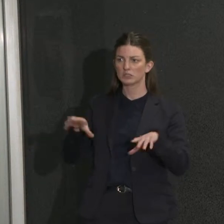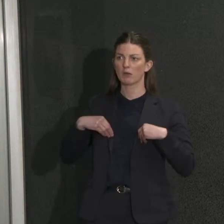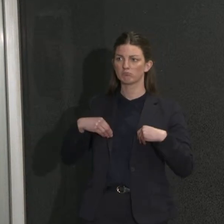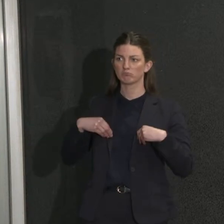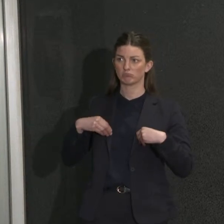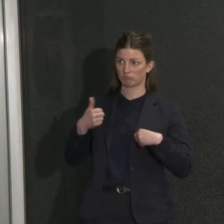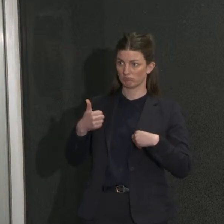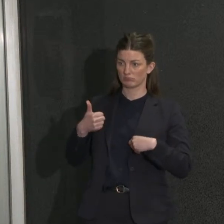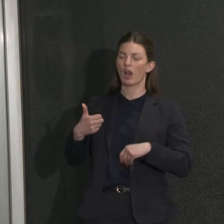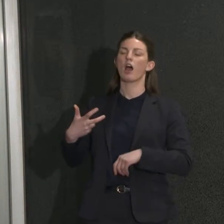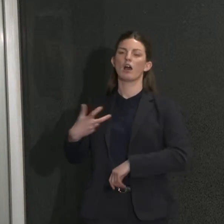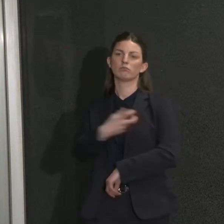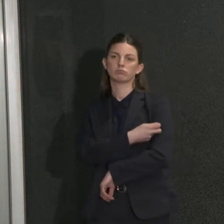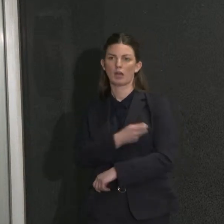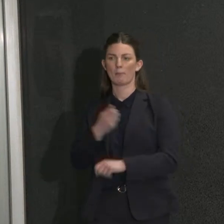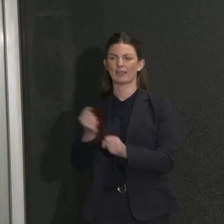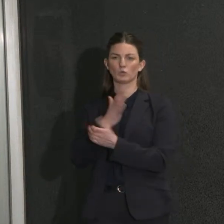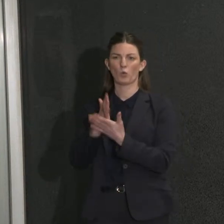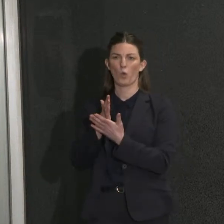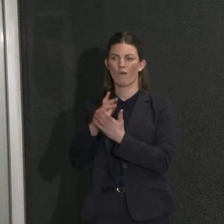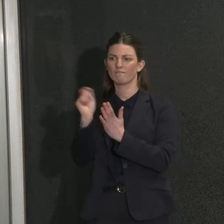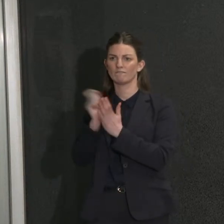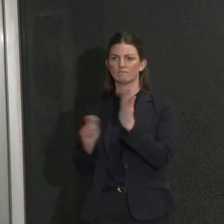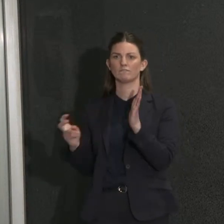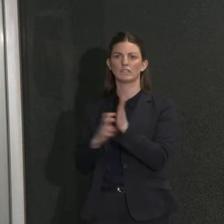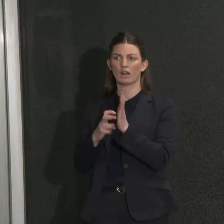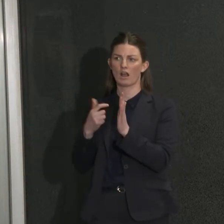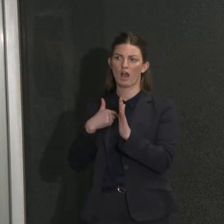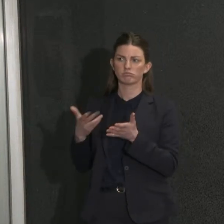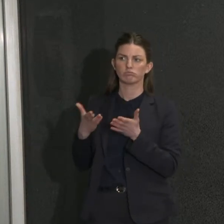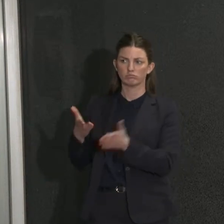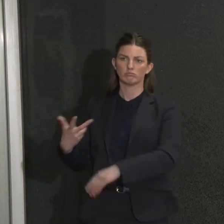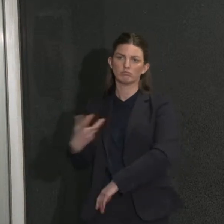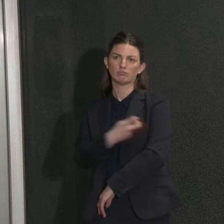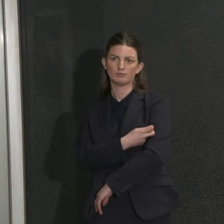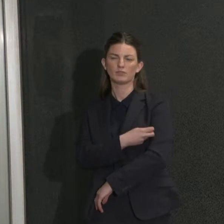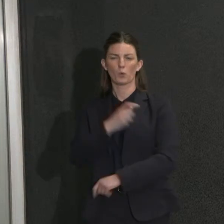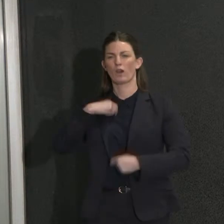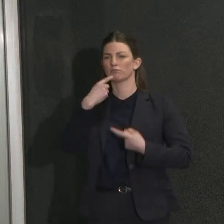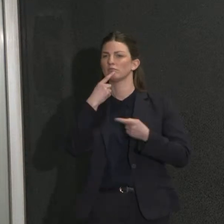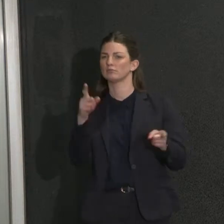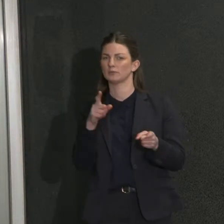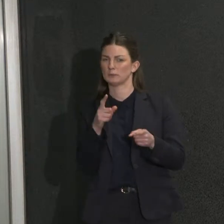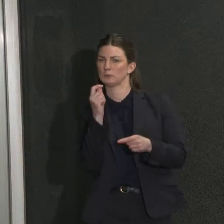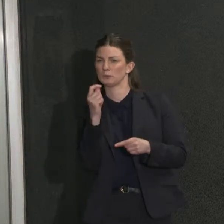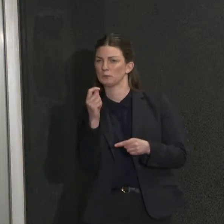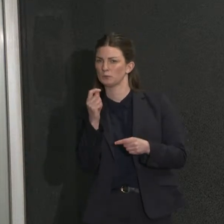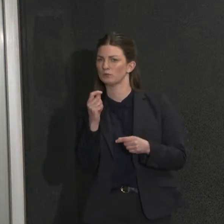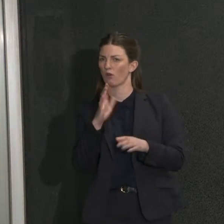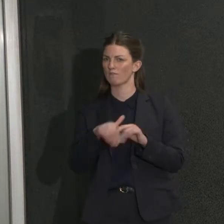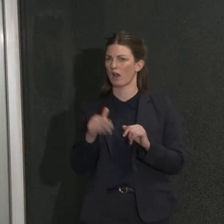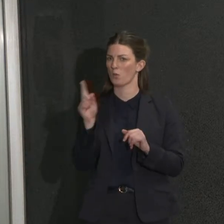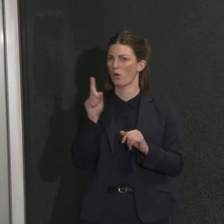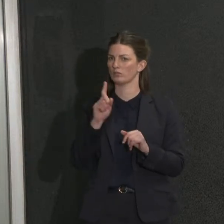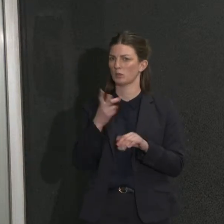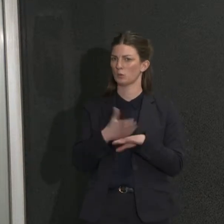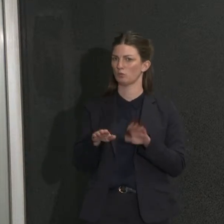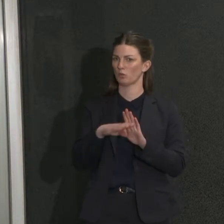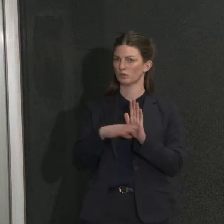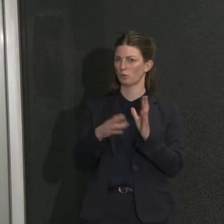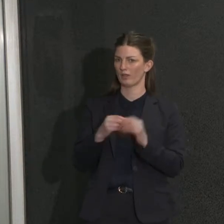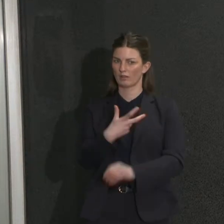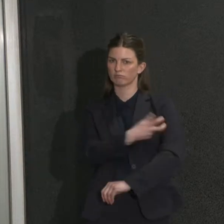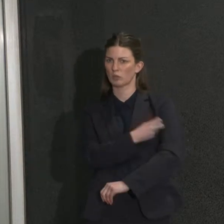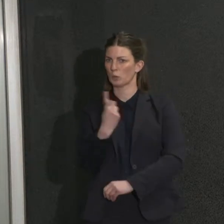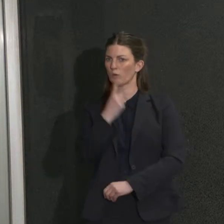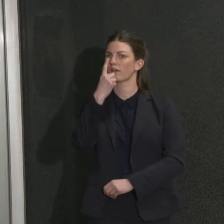announcements quite soon. Today's not the day for that, but we will make those announcements quite soon. In essence, my message to the Victorian